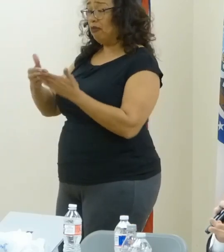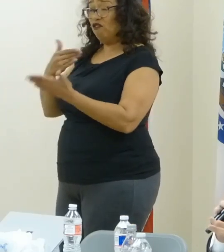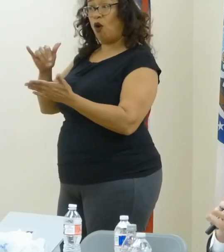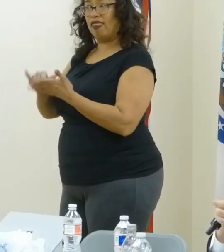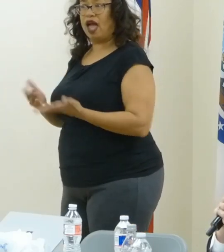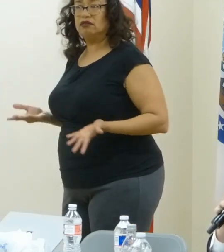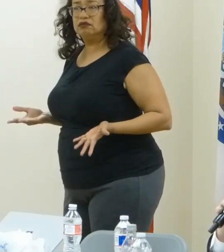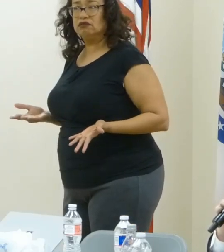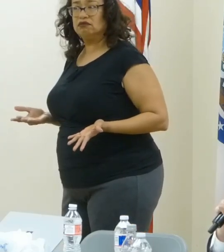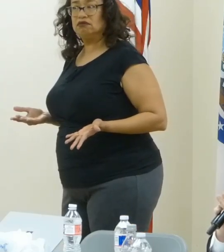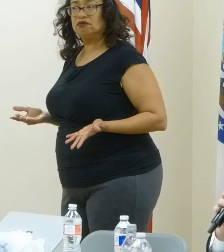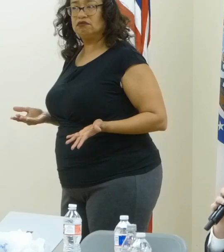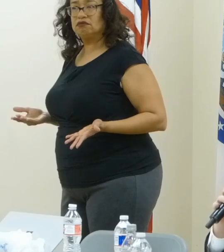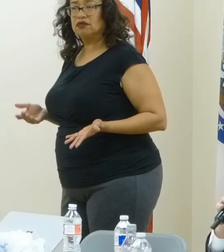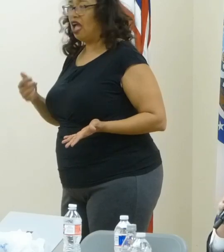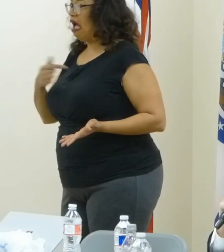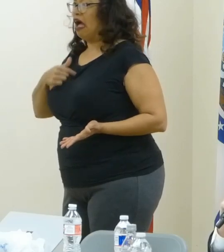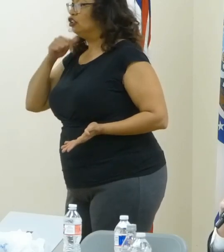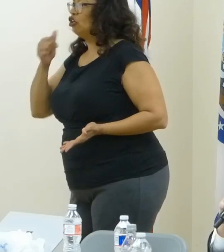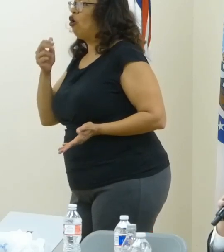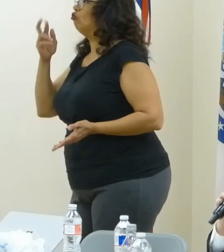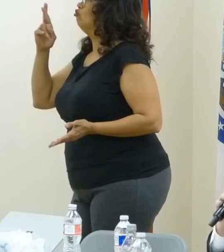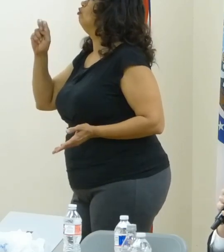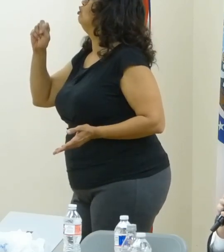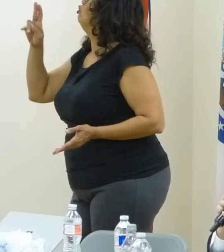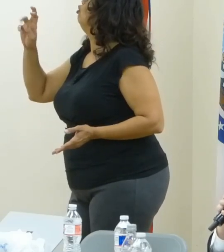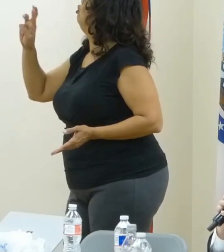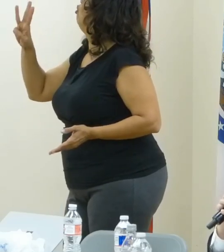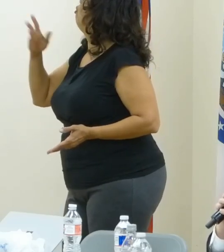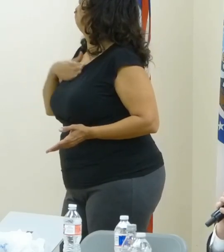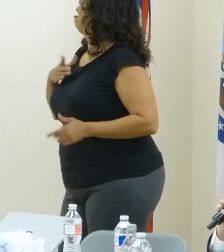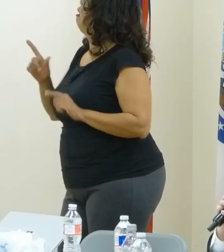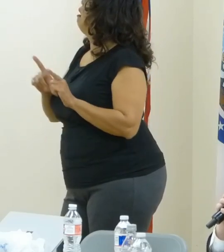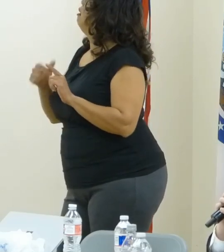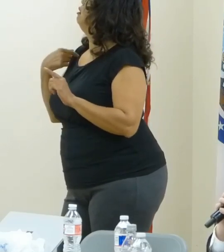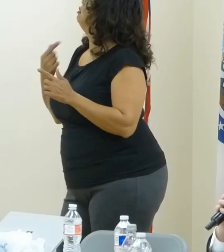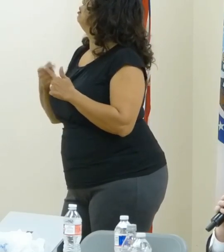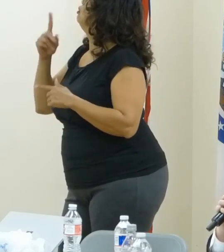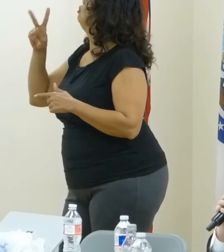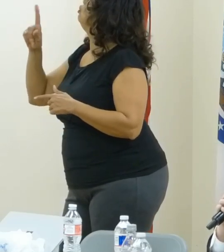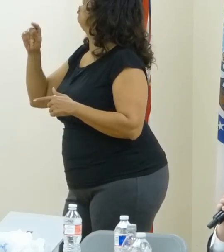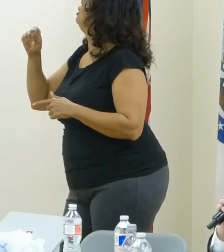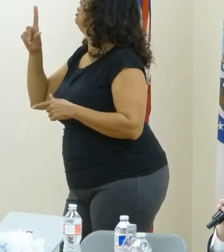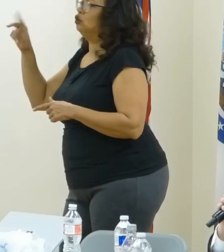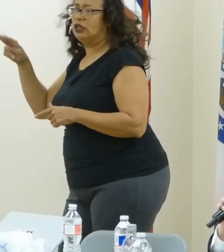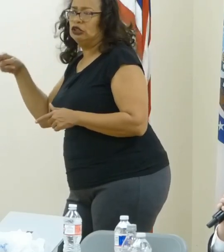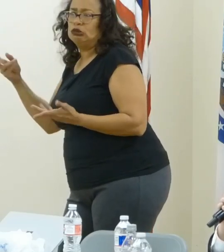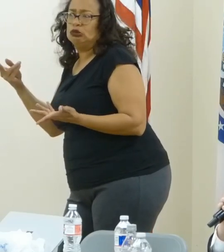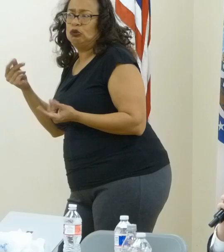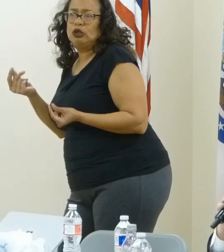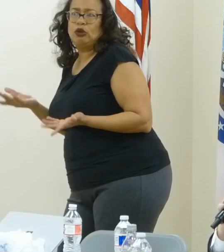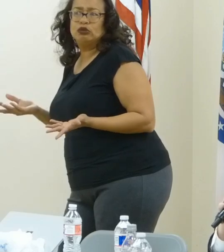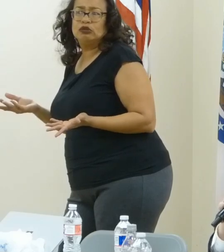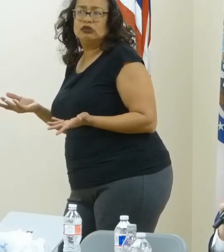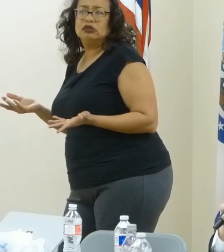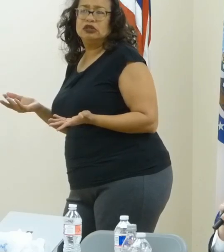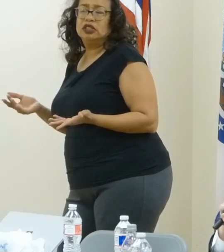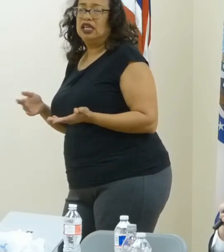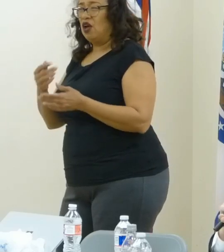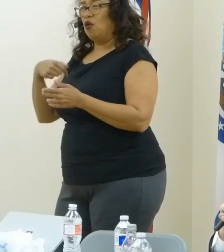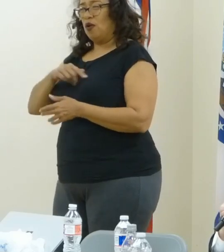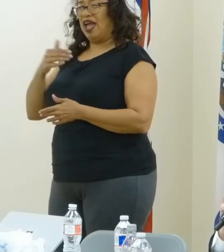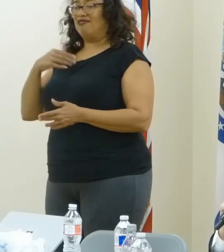renewal period comes up? You know, my license isn't up until 2022, I think, right? Because they're